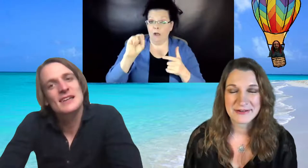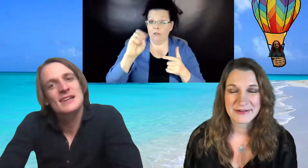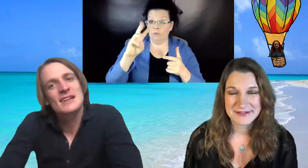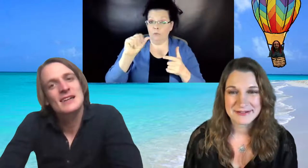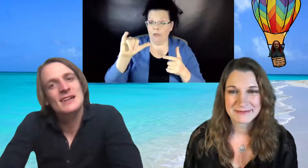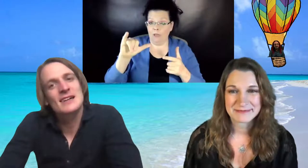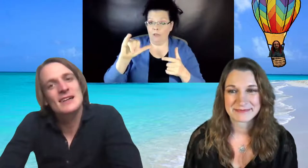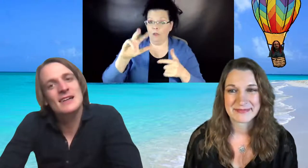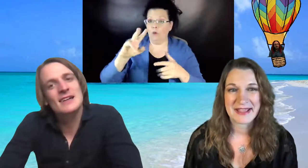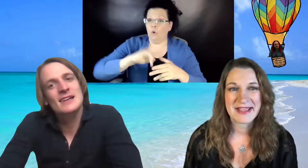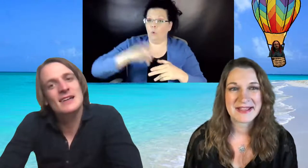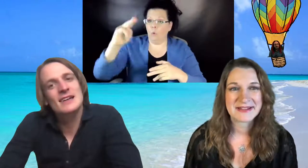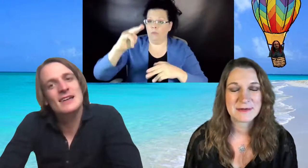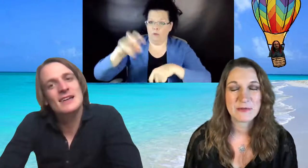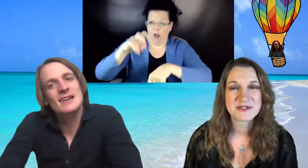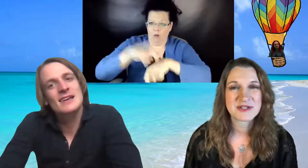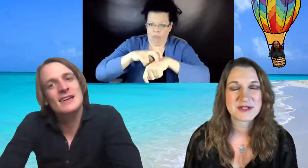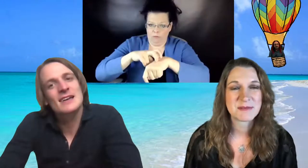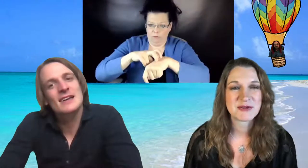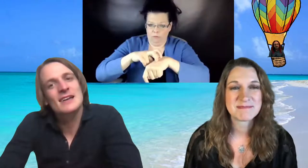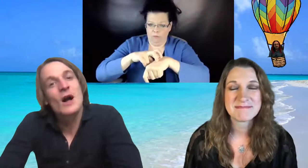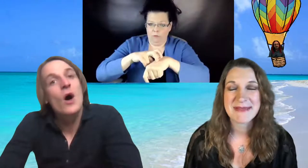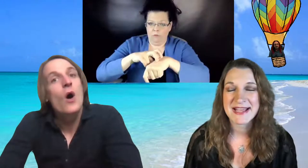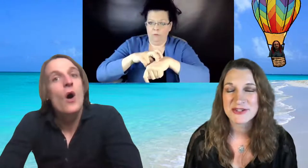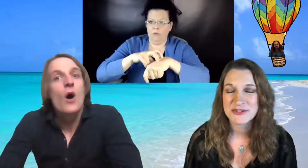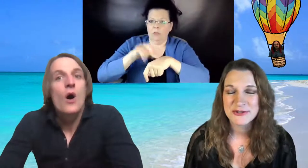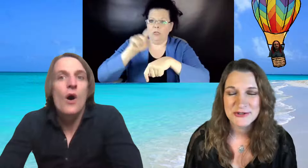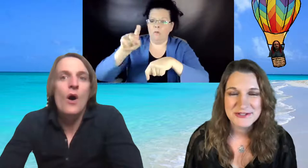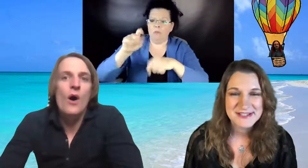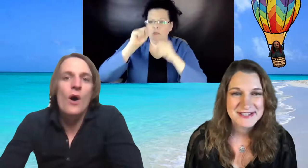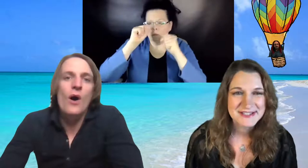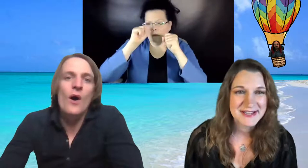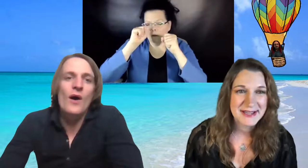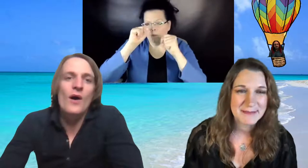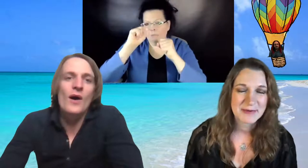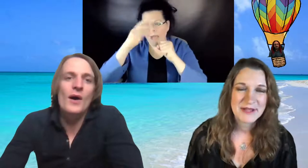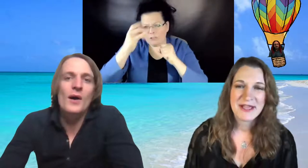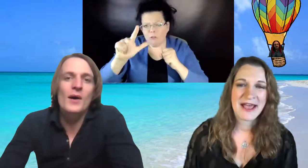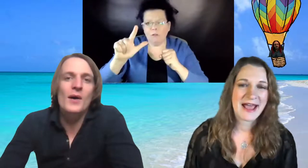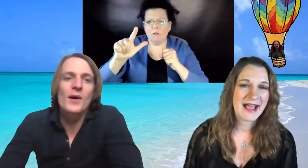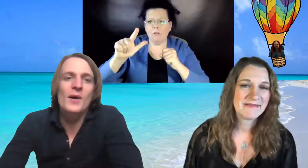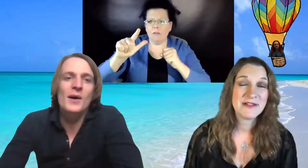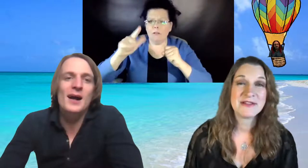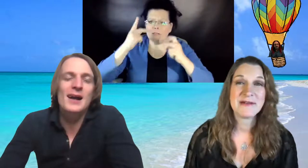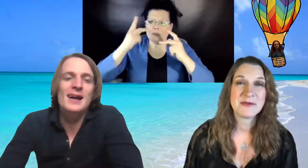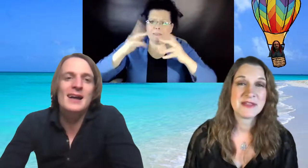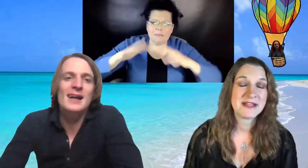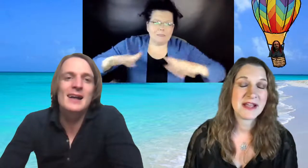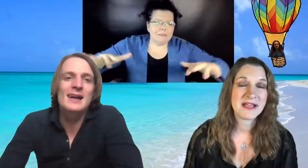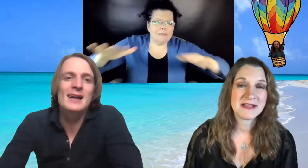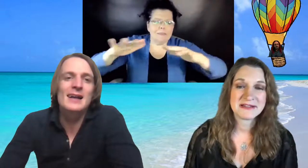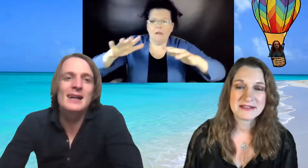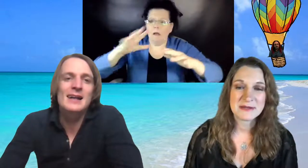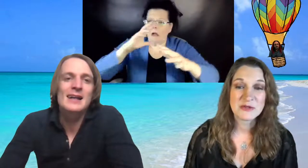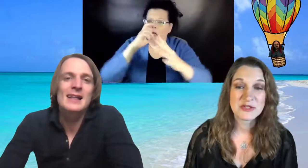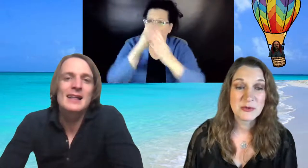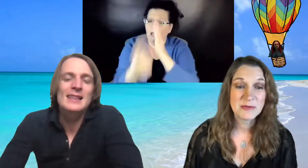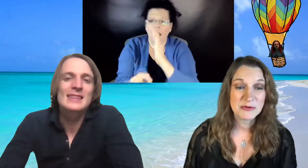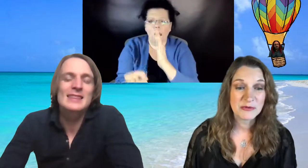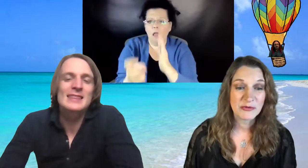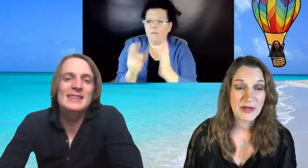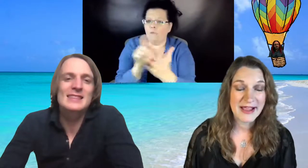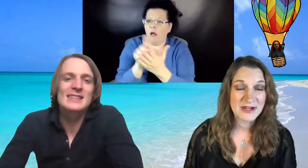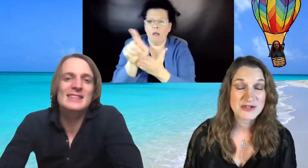Northern Ireland. And it was just the most magical seascape. I fell in love with it and it was